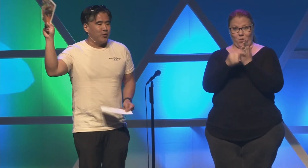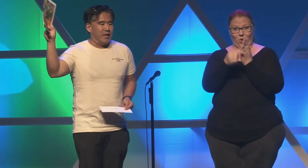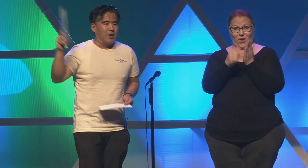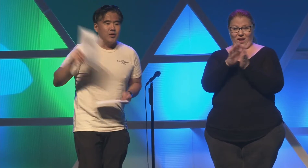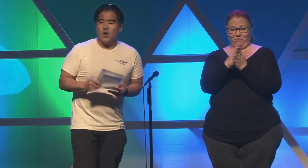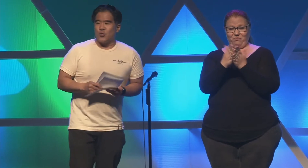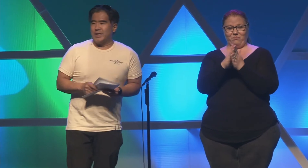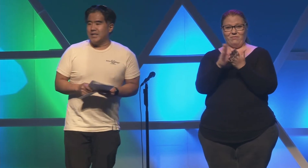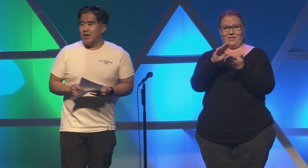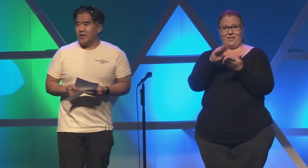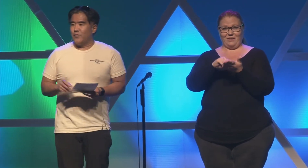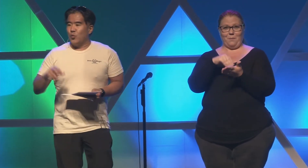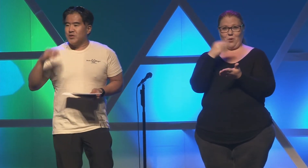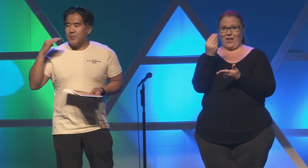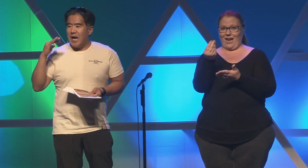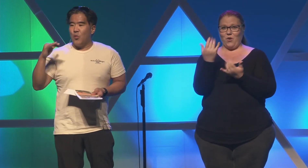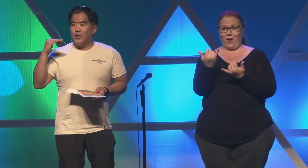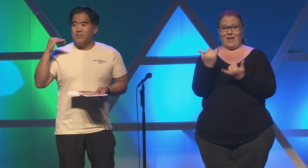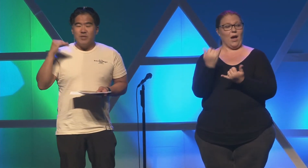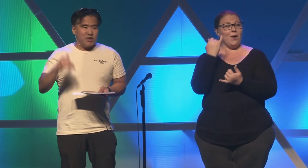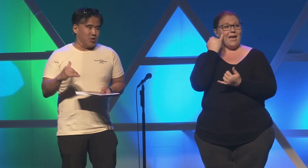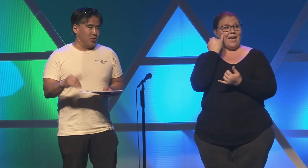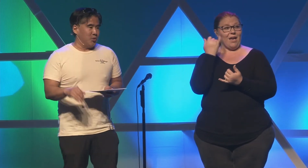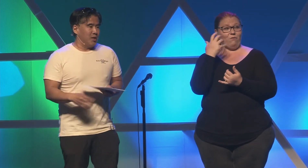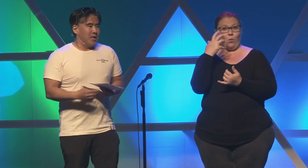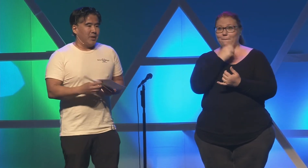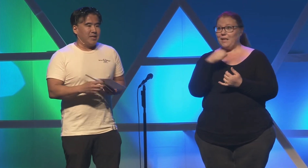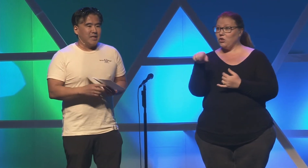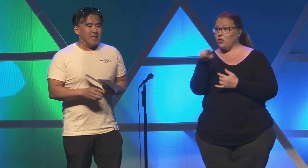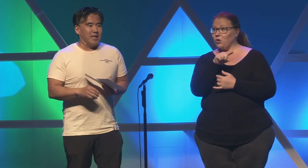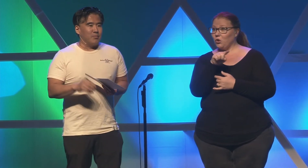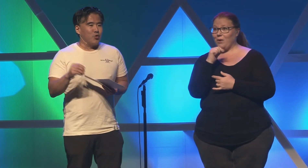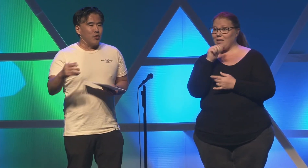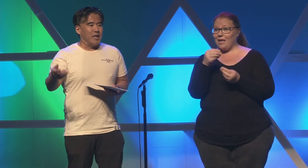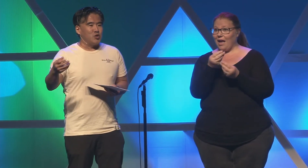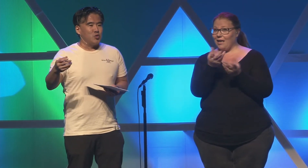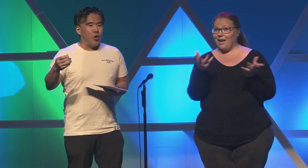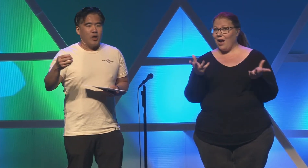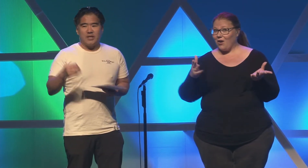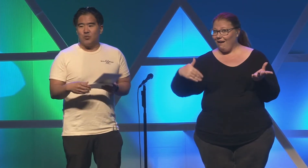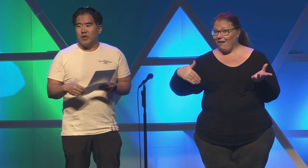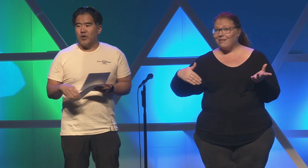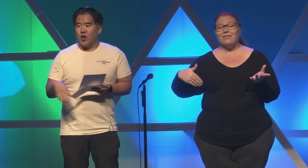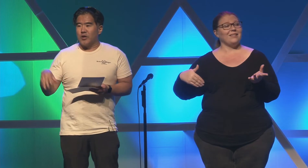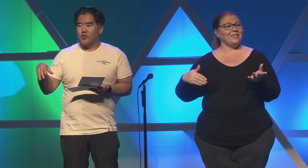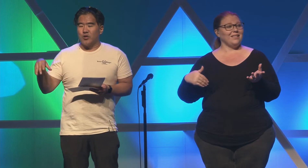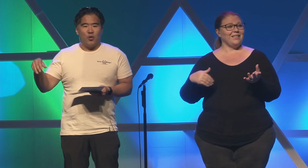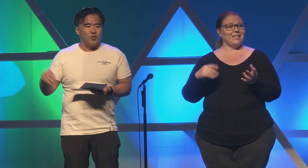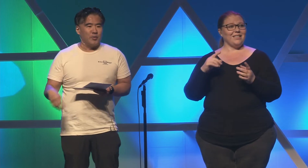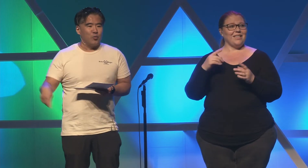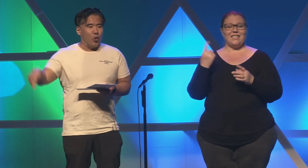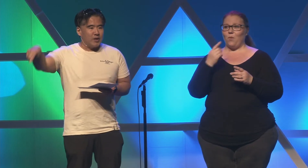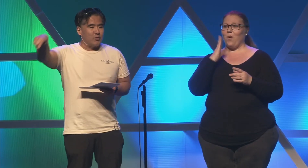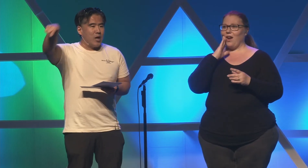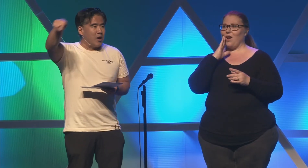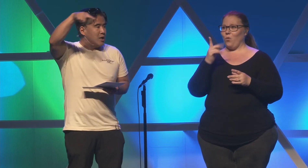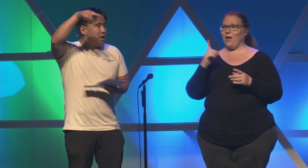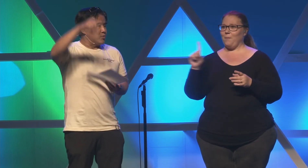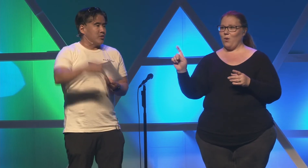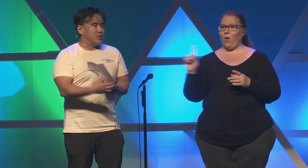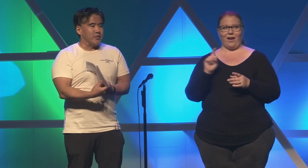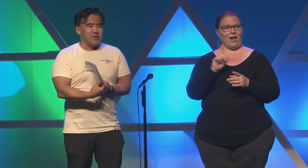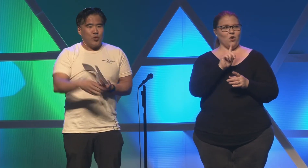all pull that out right now? And if somehow we missed you by not getting a program as you walked in, one of our auditorium hosts will be walking